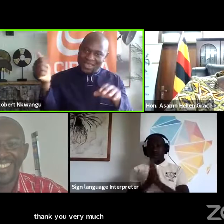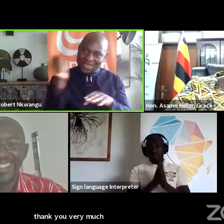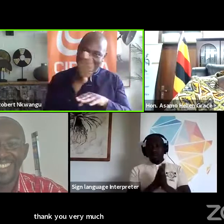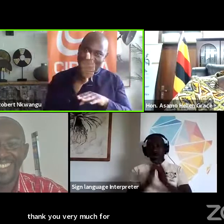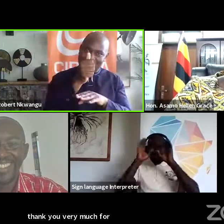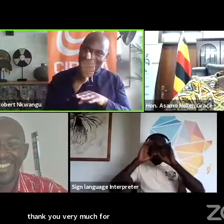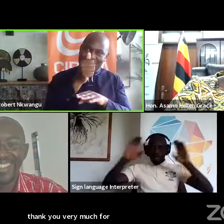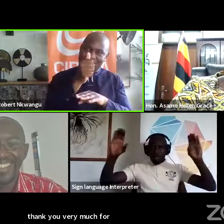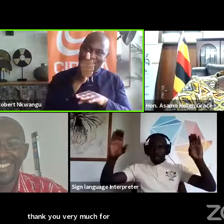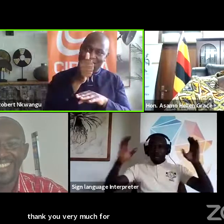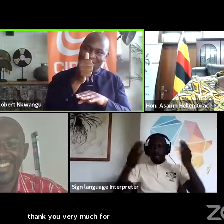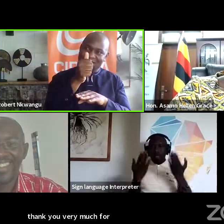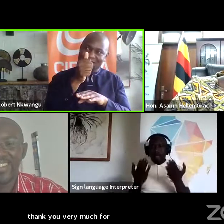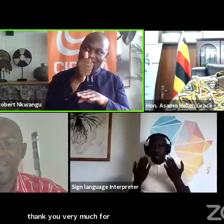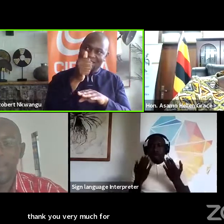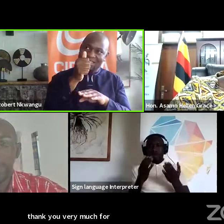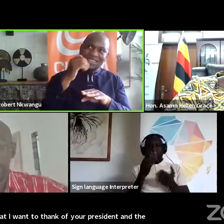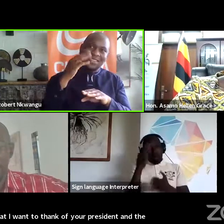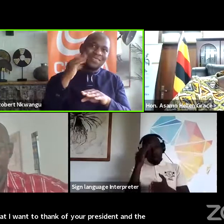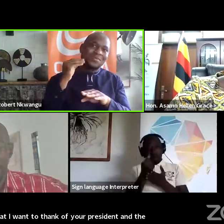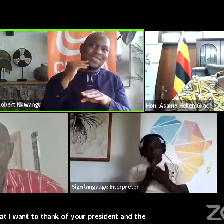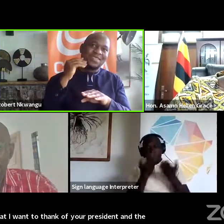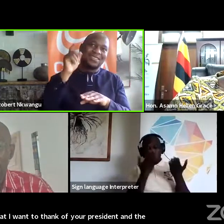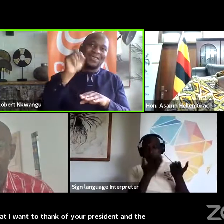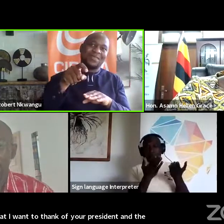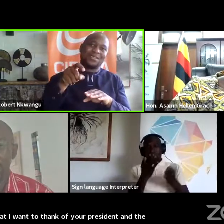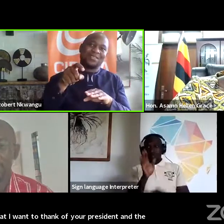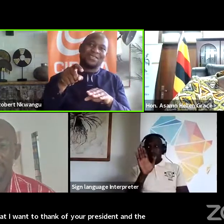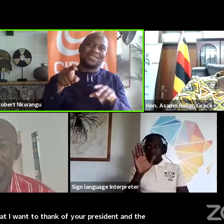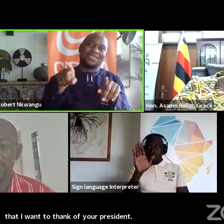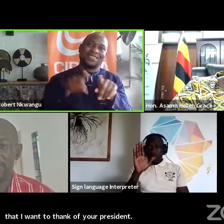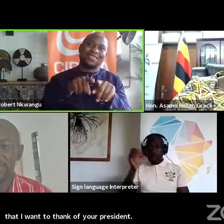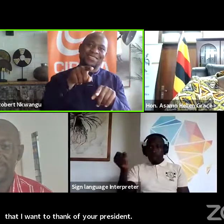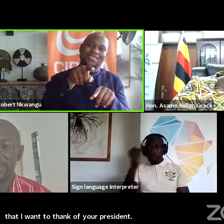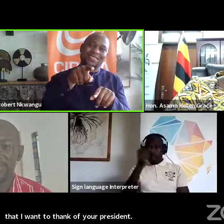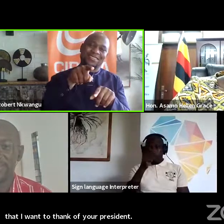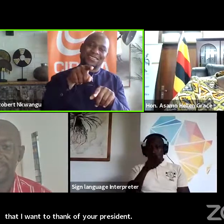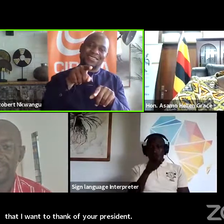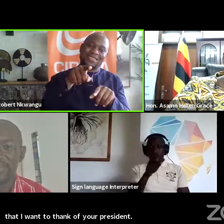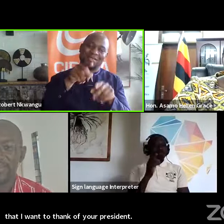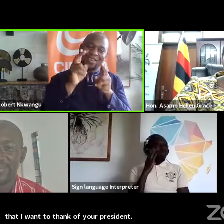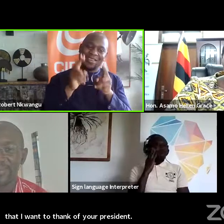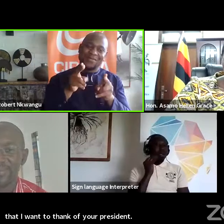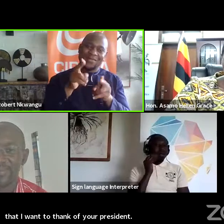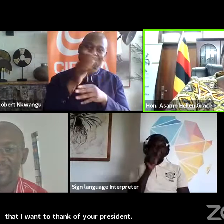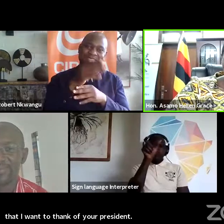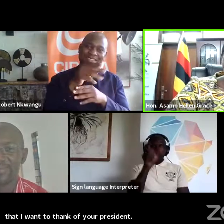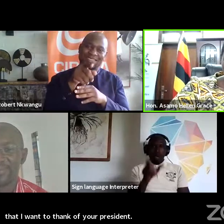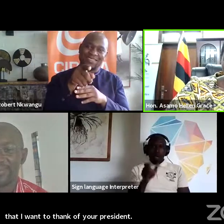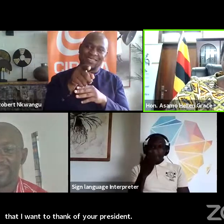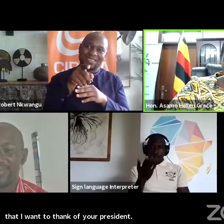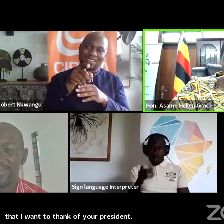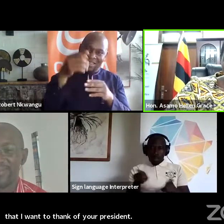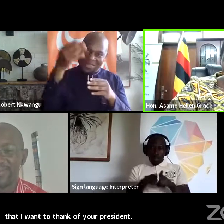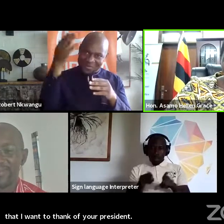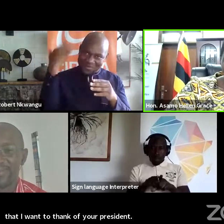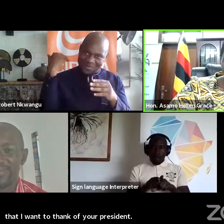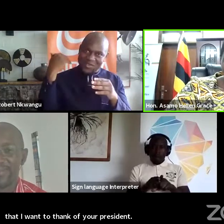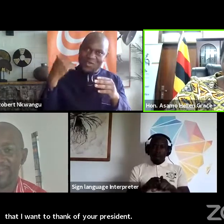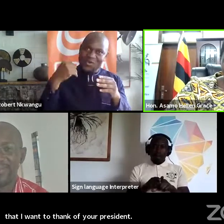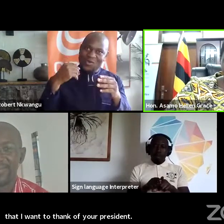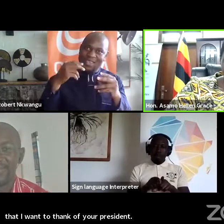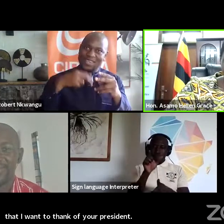president because he appointed an experienced person and a lived person,